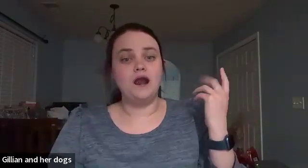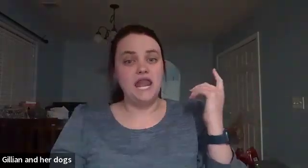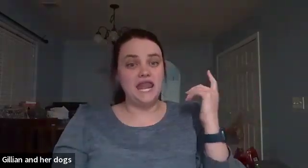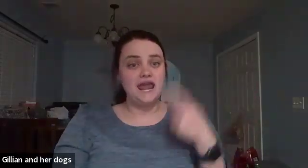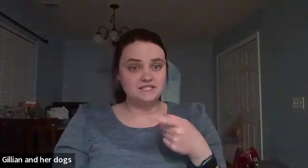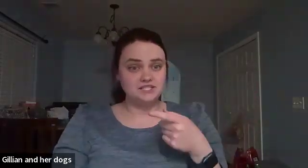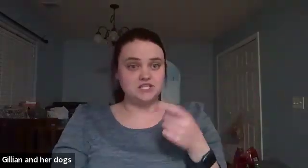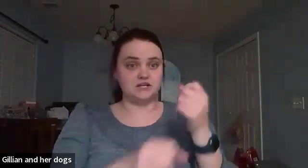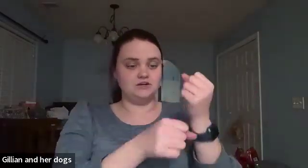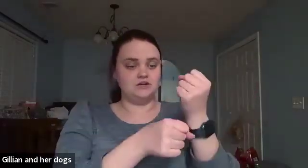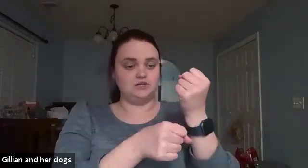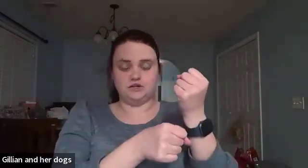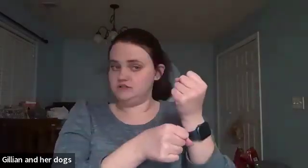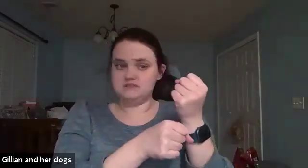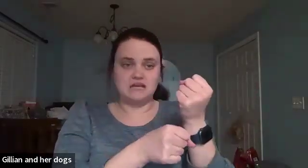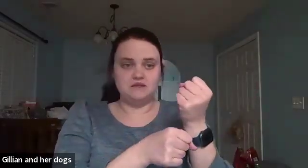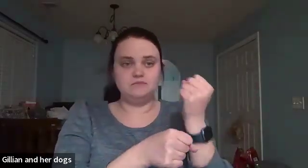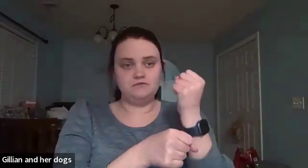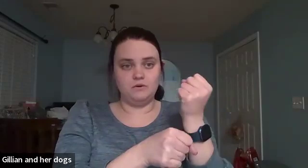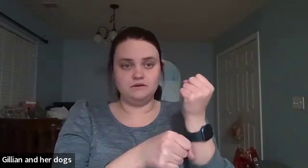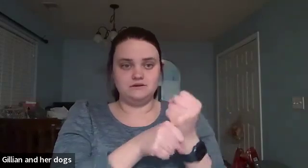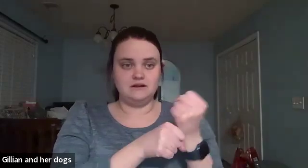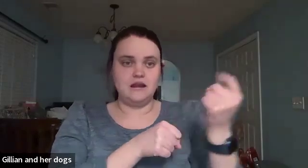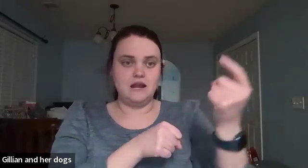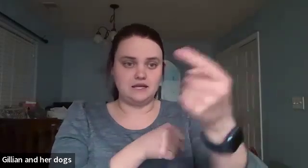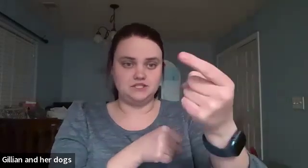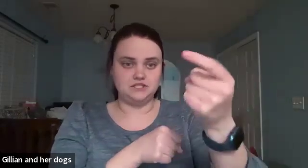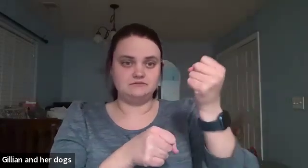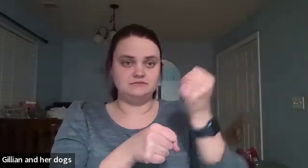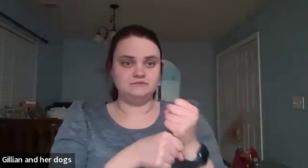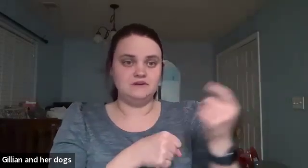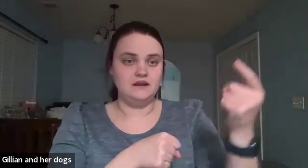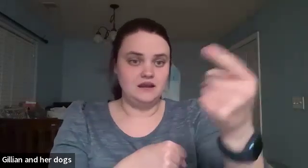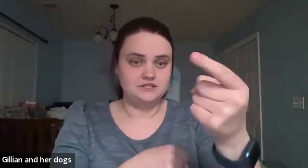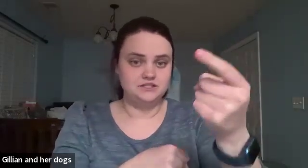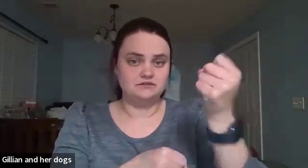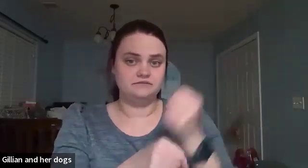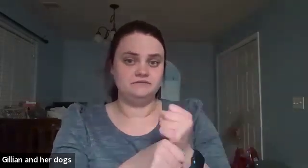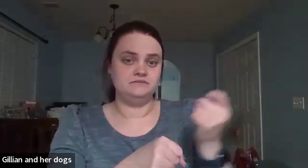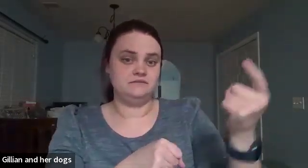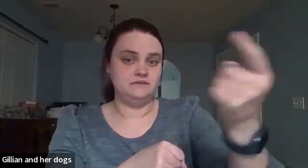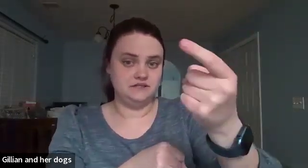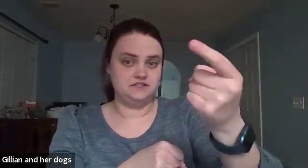For next year, you're going to do the same thing before. Next year, next year, next